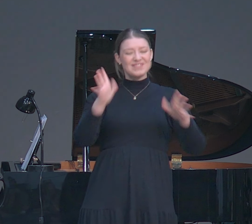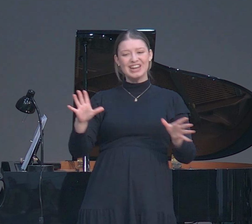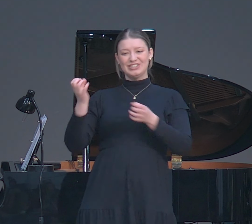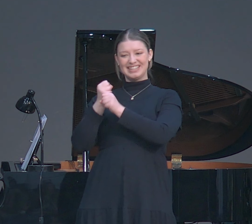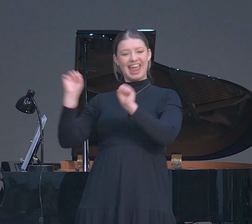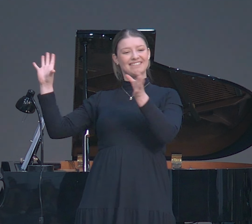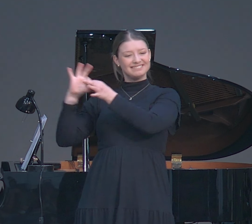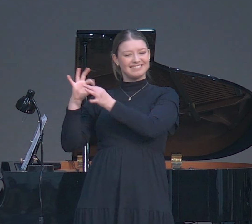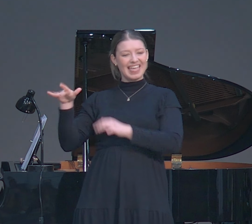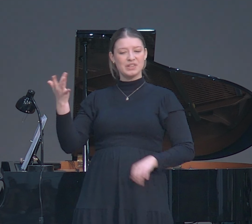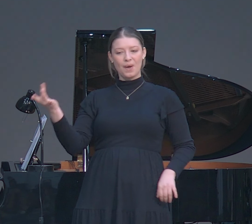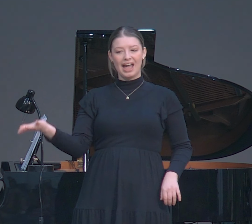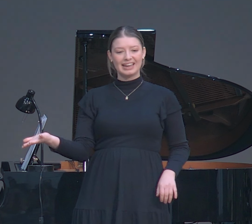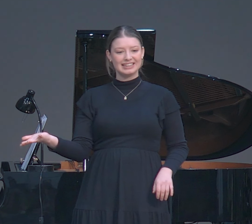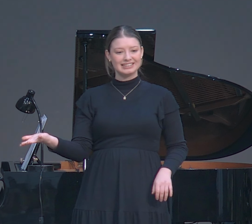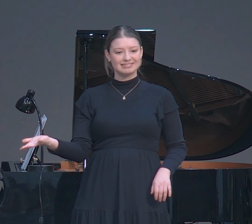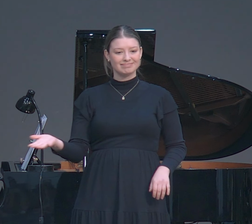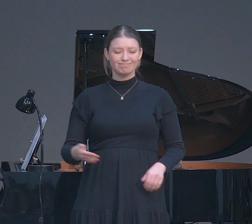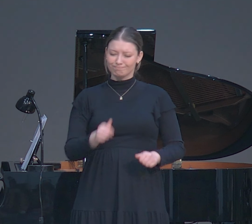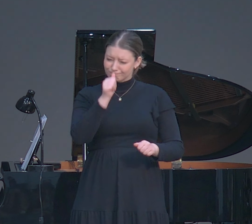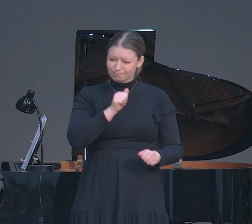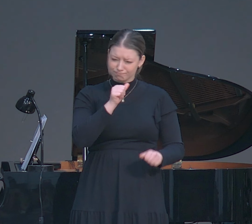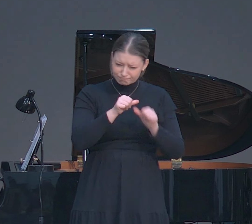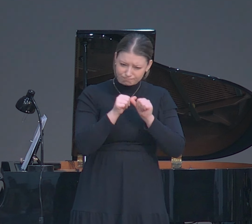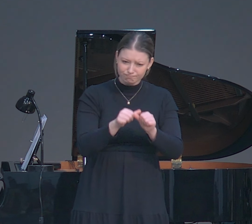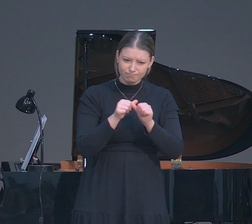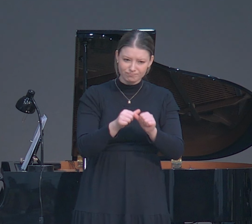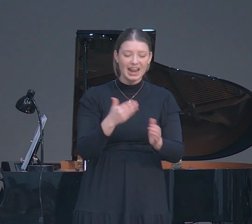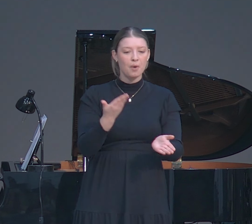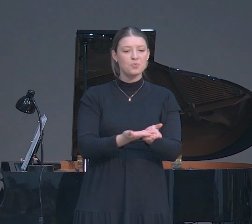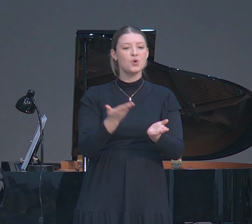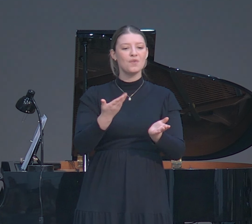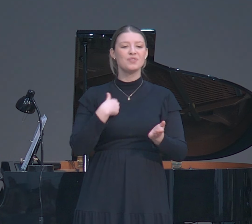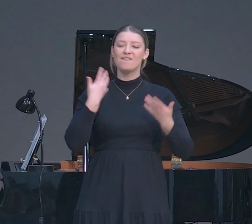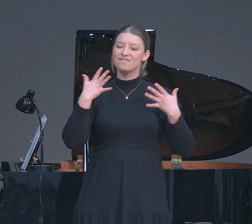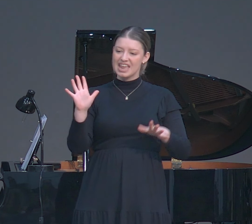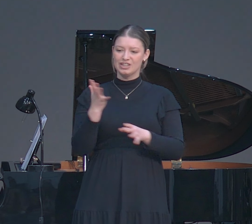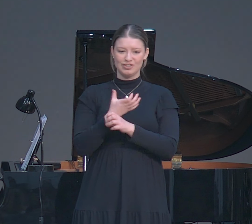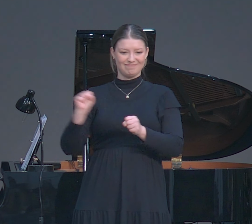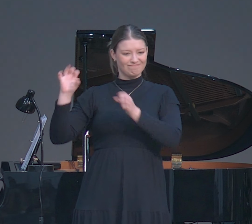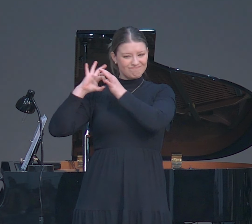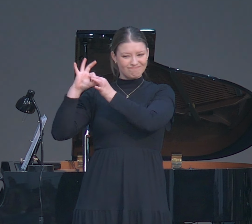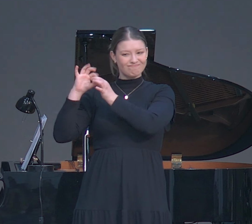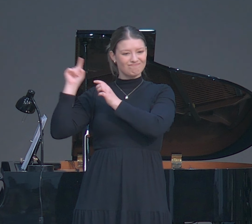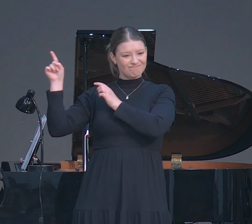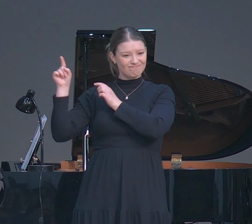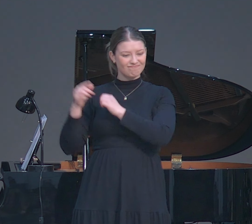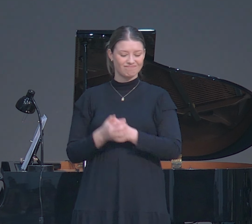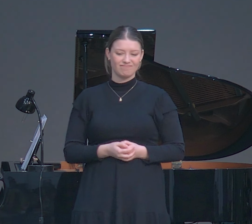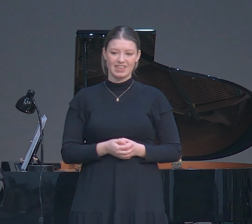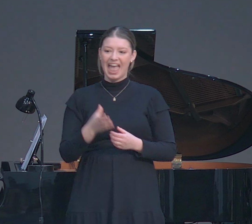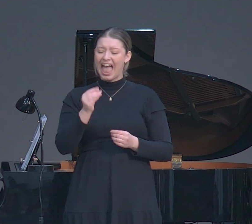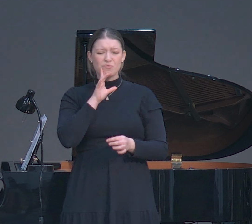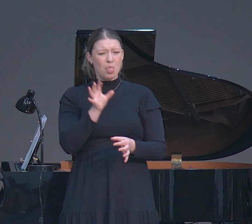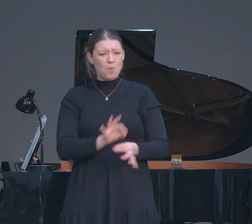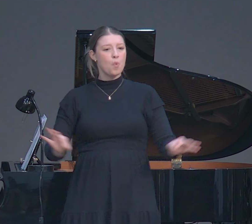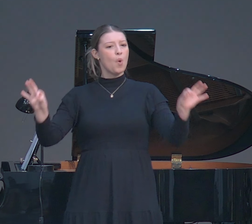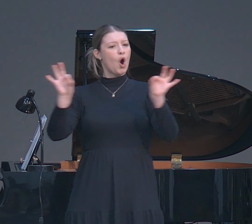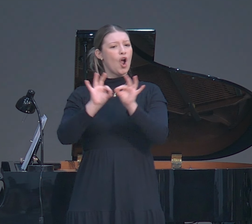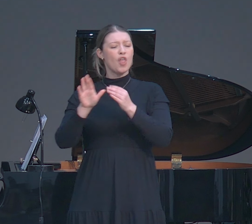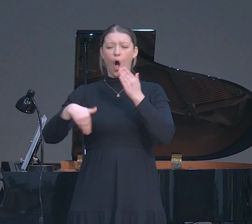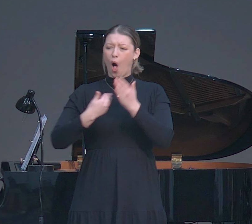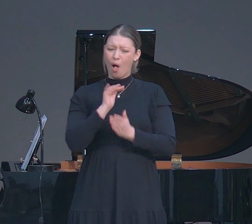saved. The enduring will prove the salvation. That salvation will be so worth all